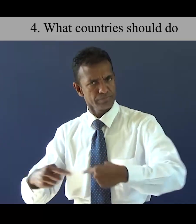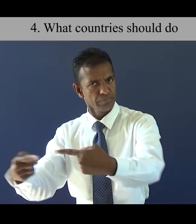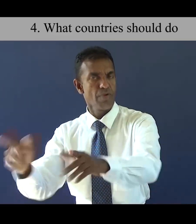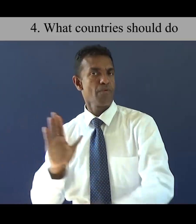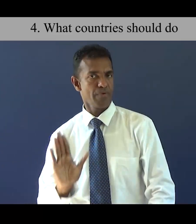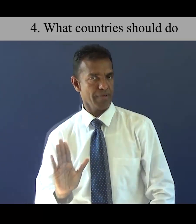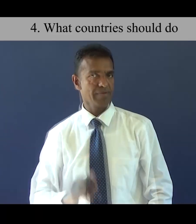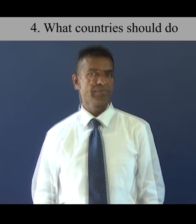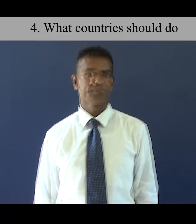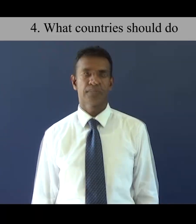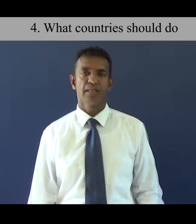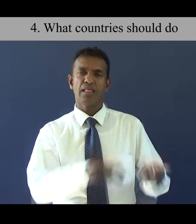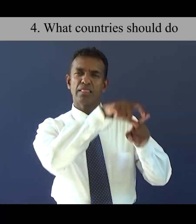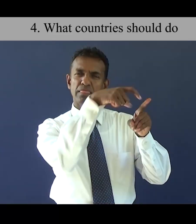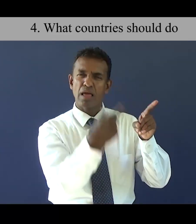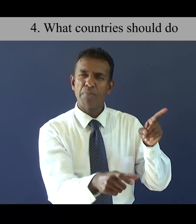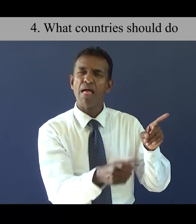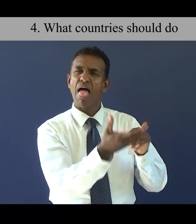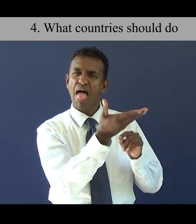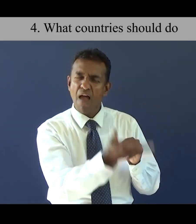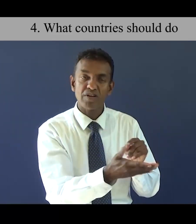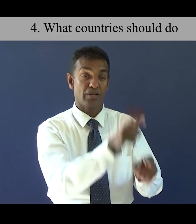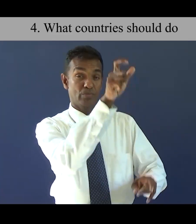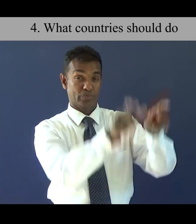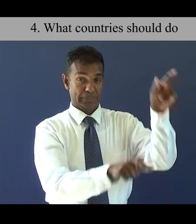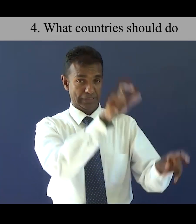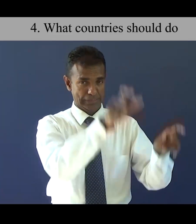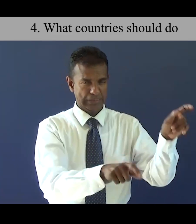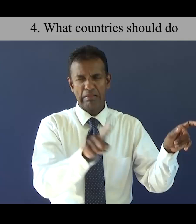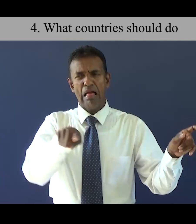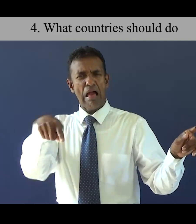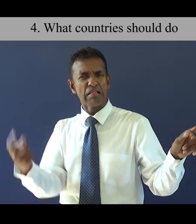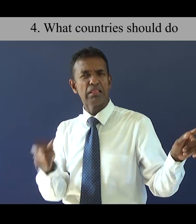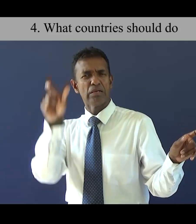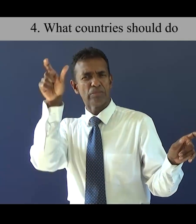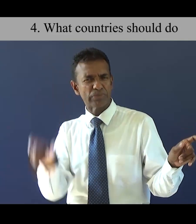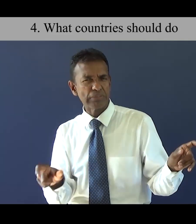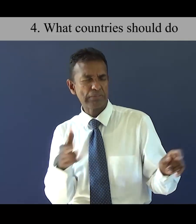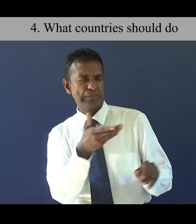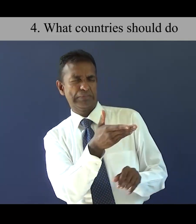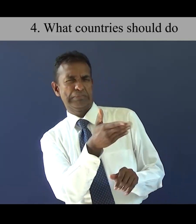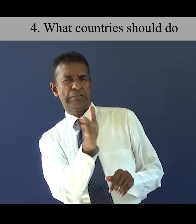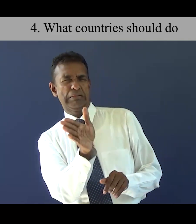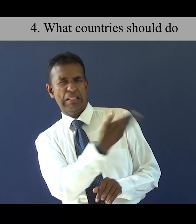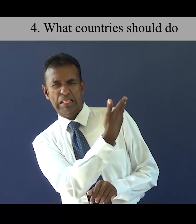they can to make sure no one discriminates against disabled people,